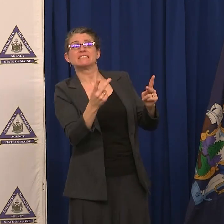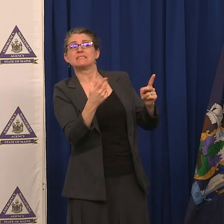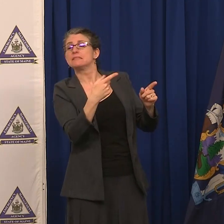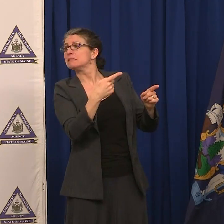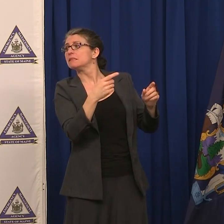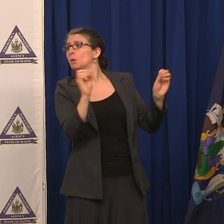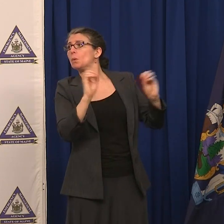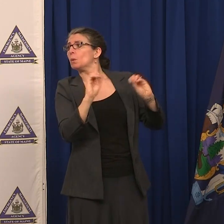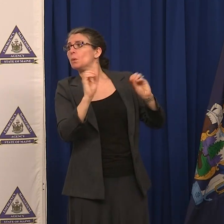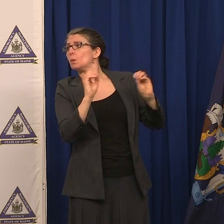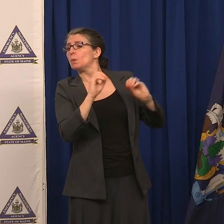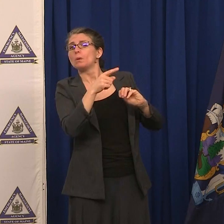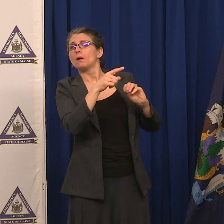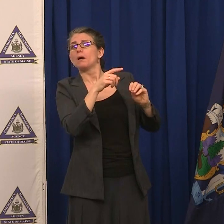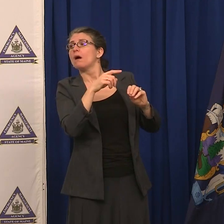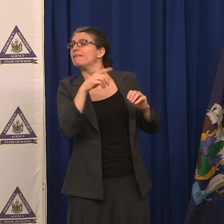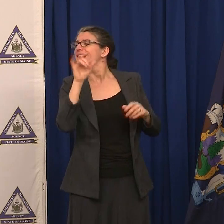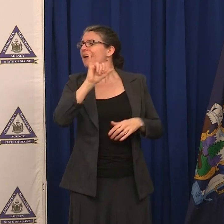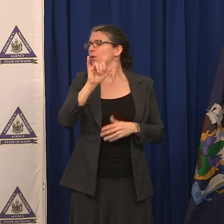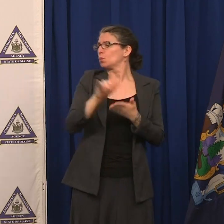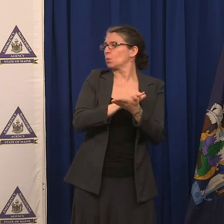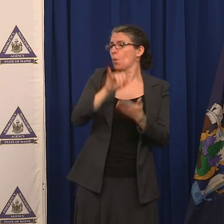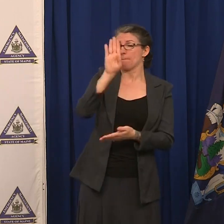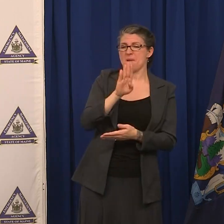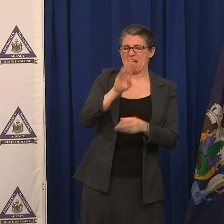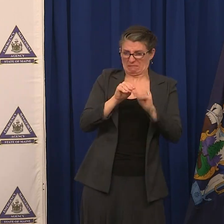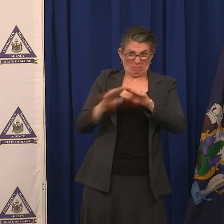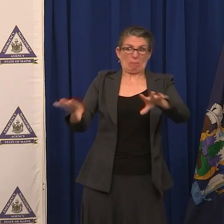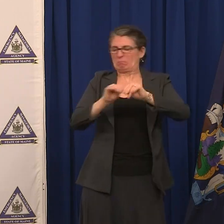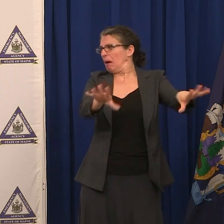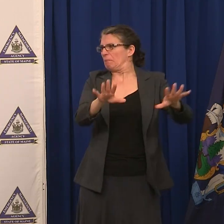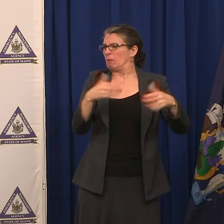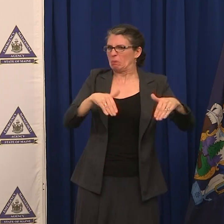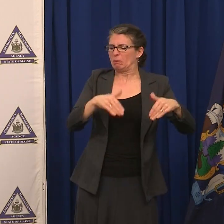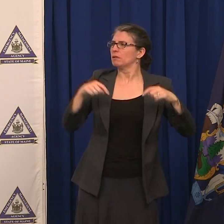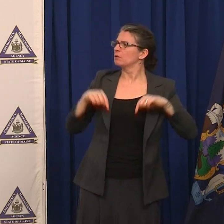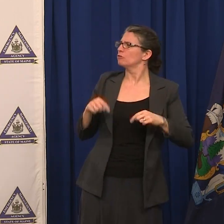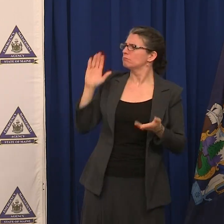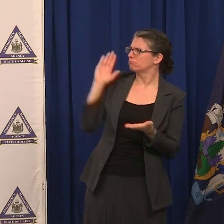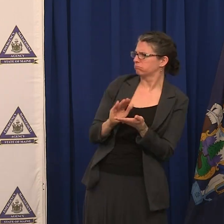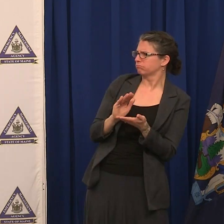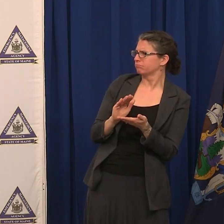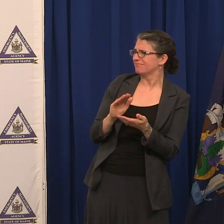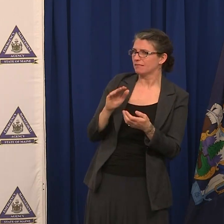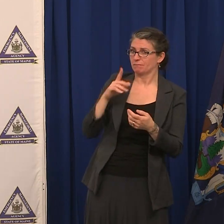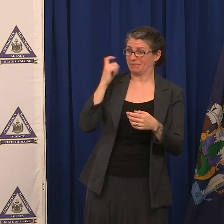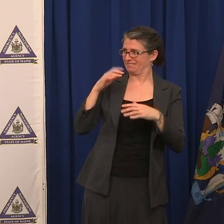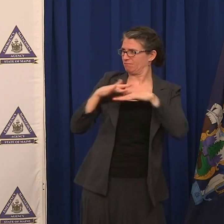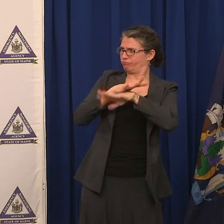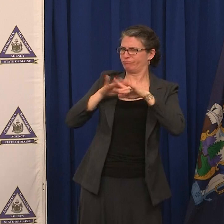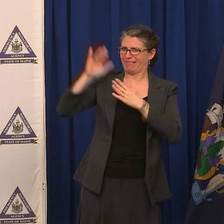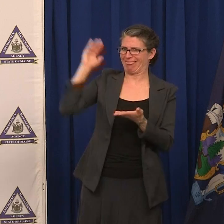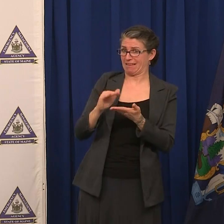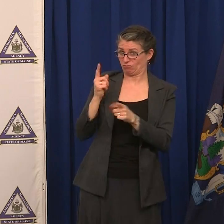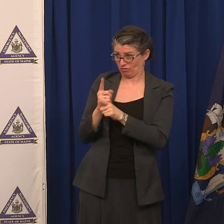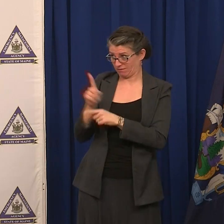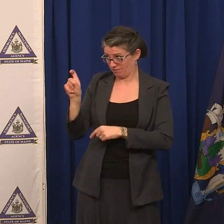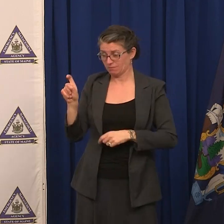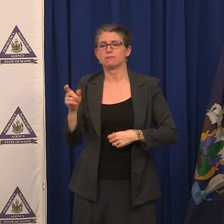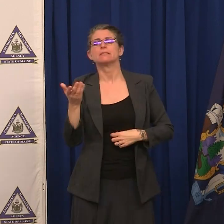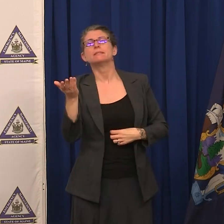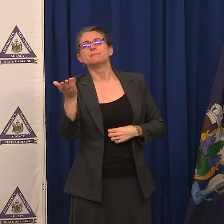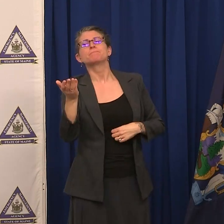risk there. But so Michael's question is, for individuals who may be coming to another part of the